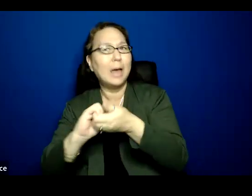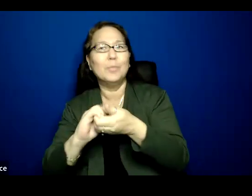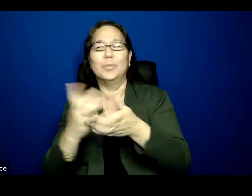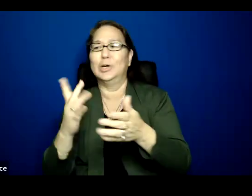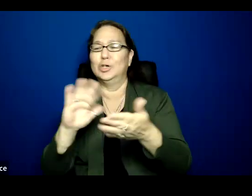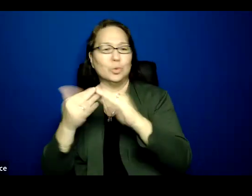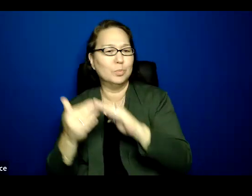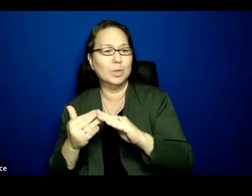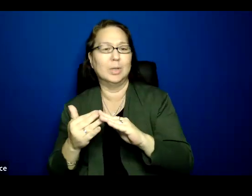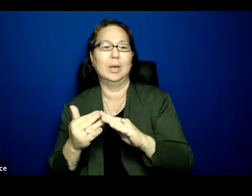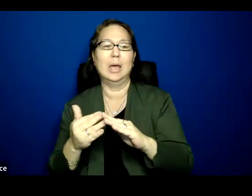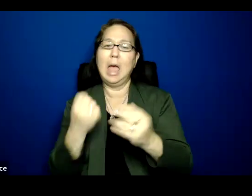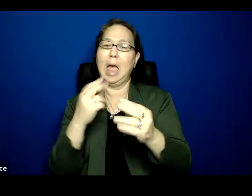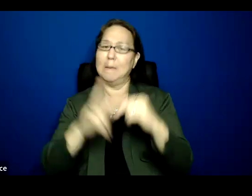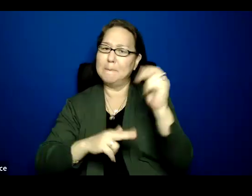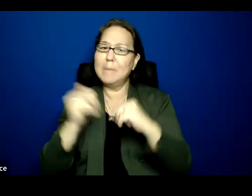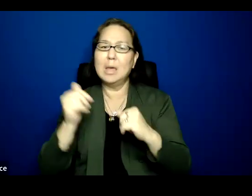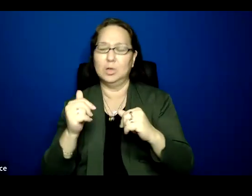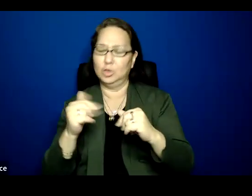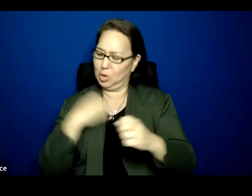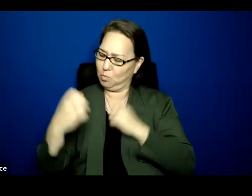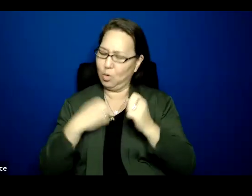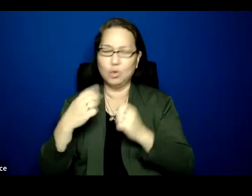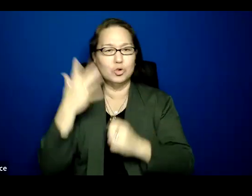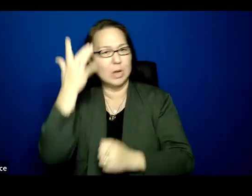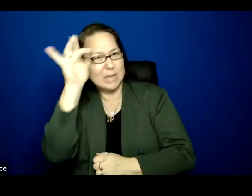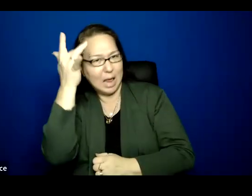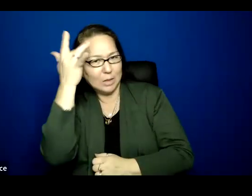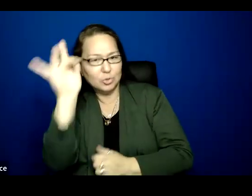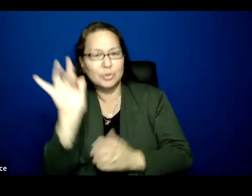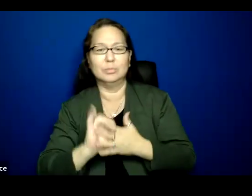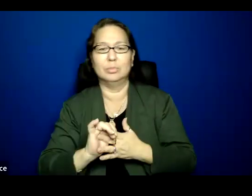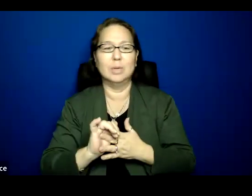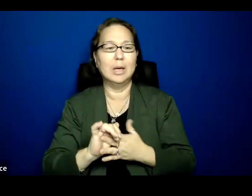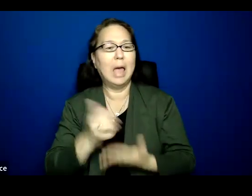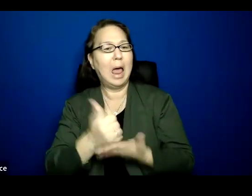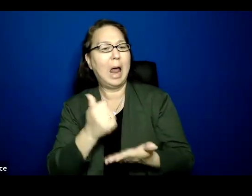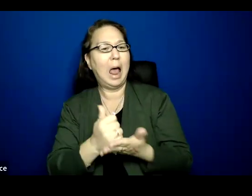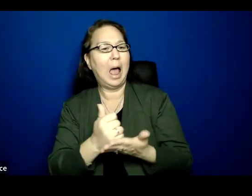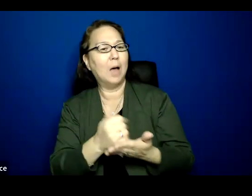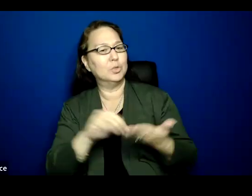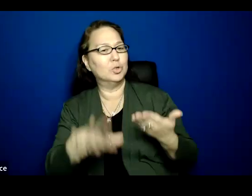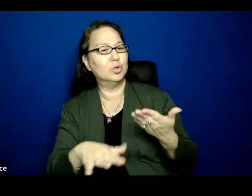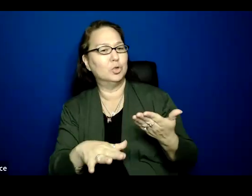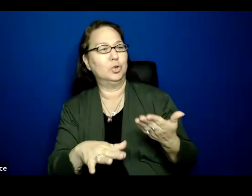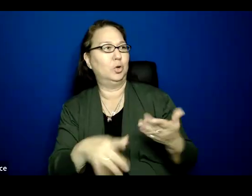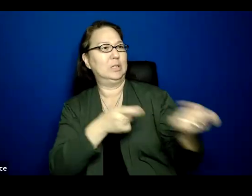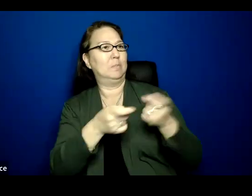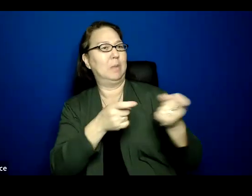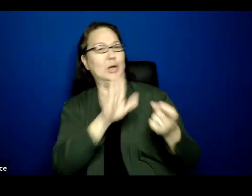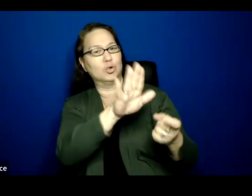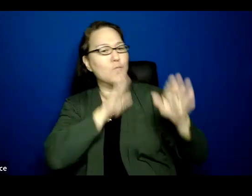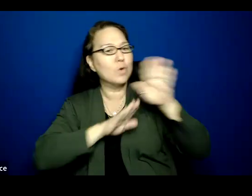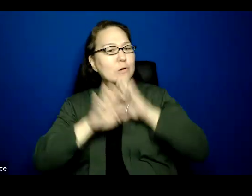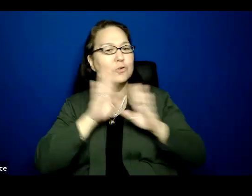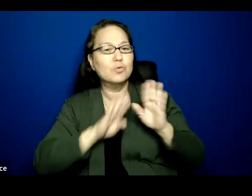build emotional intelligence, helping students manage frustrations, express themselves, and form relationships that they will continue to